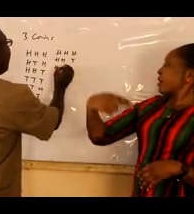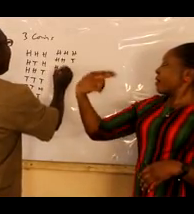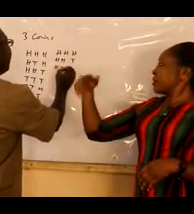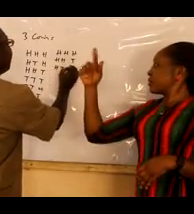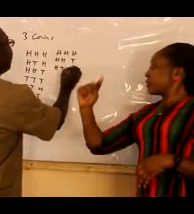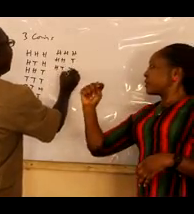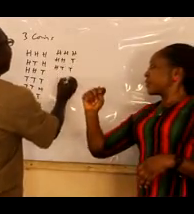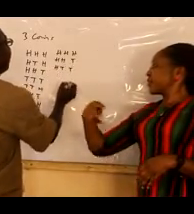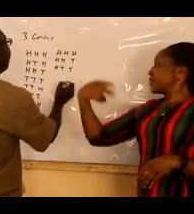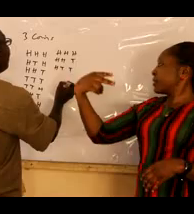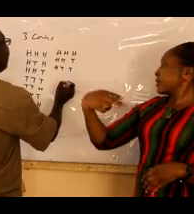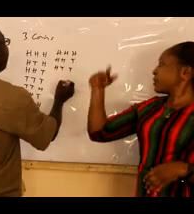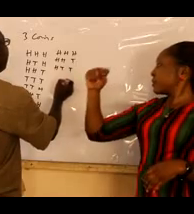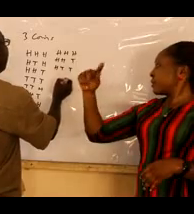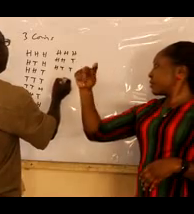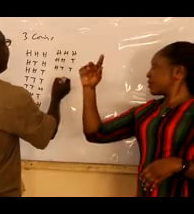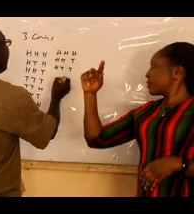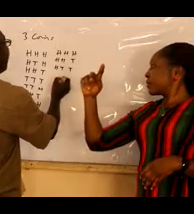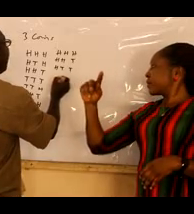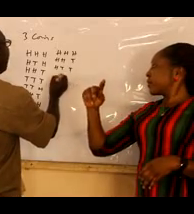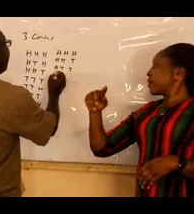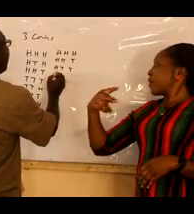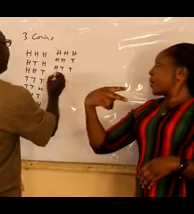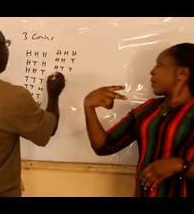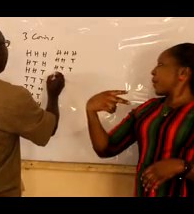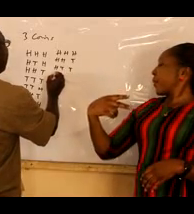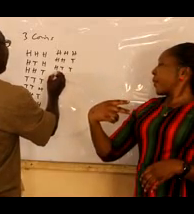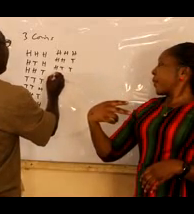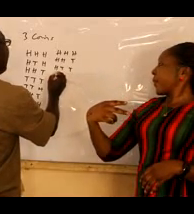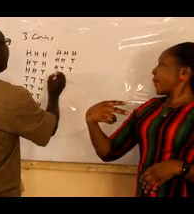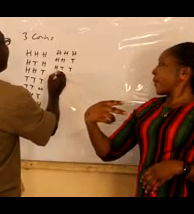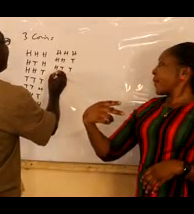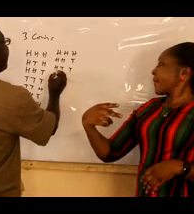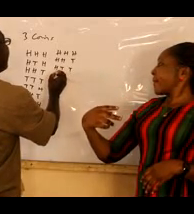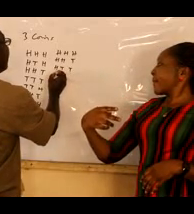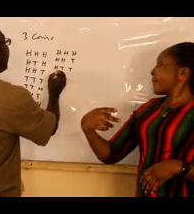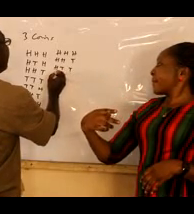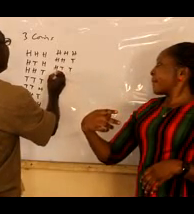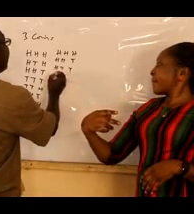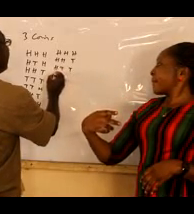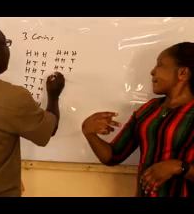Head, tail, tail. What again? Talk about